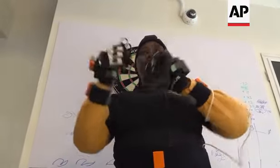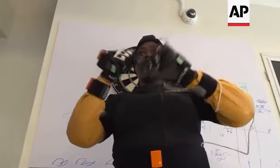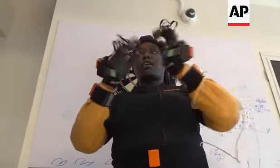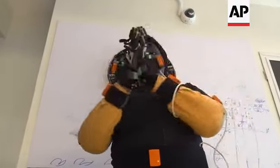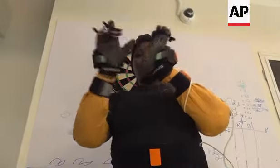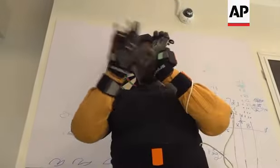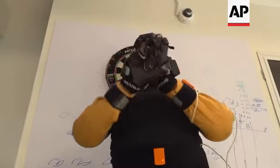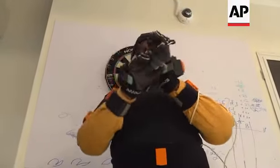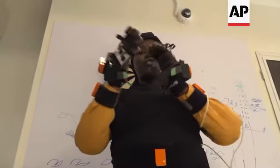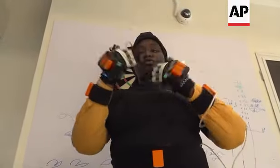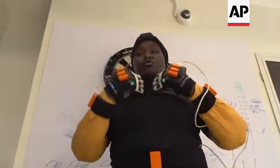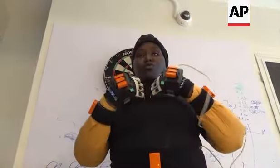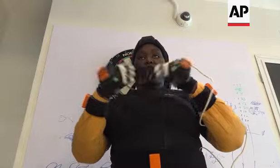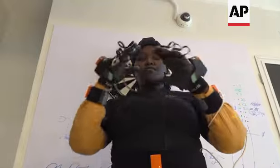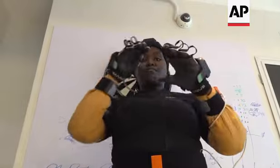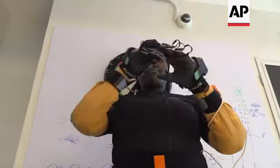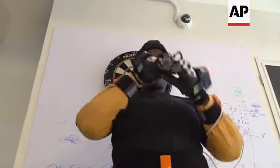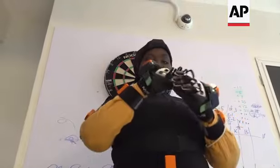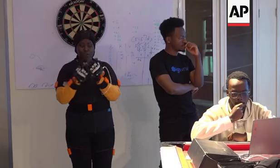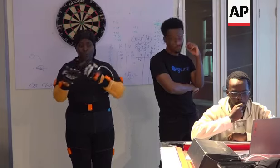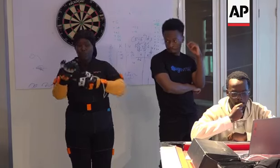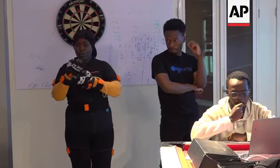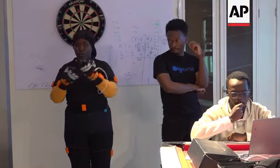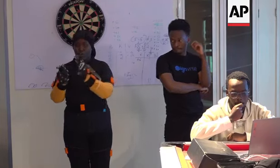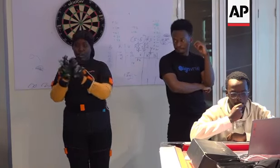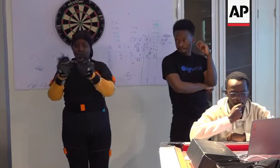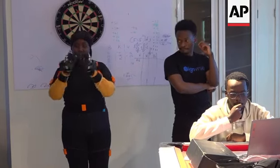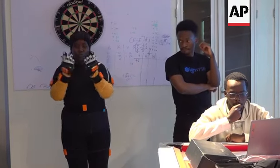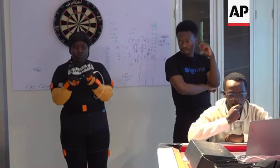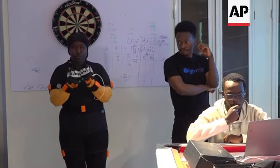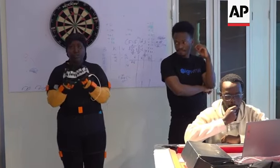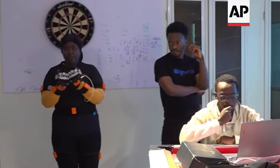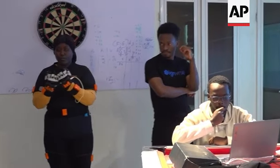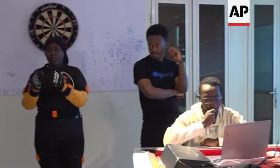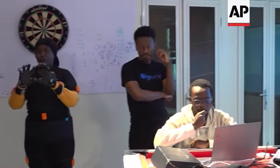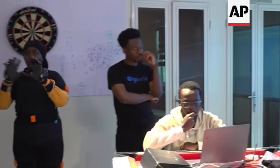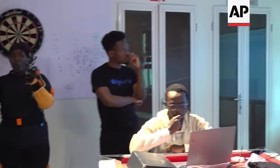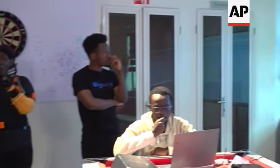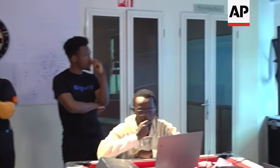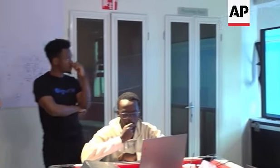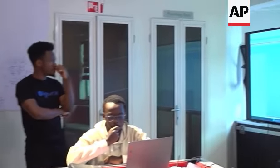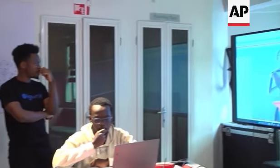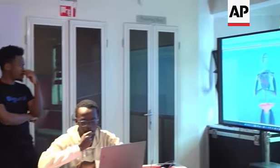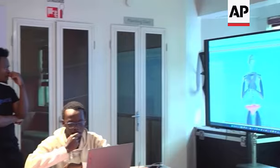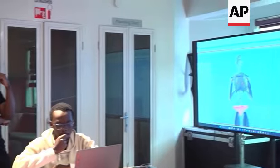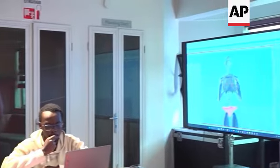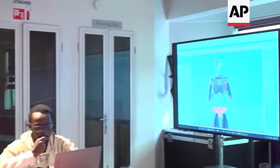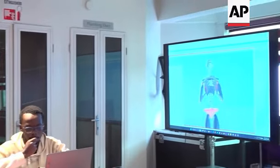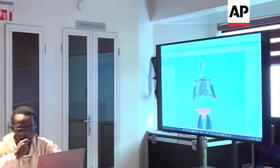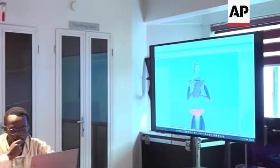to facilitate inclusion and ensure that and social affairs, the World Intellectual Property Organization, and the